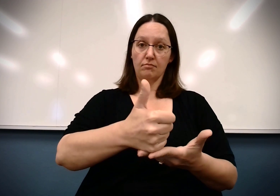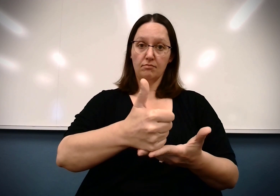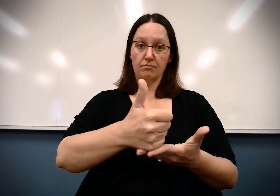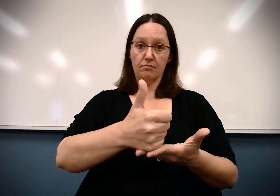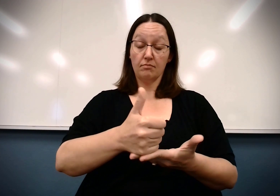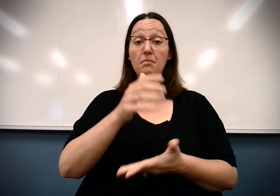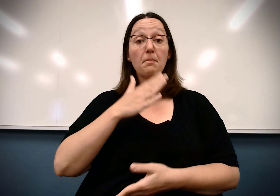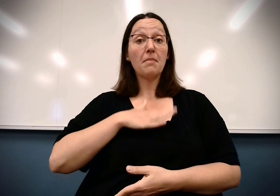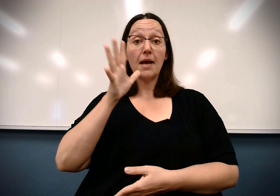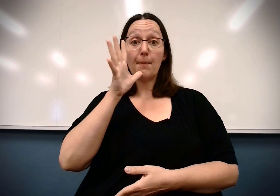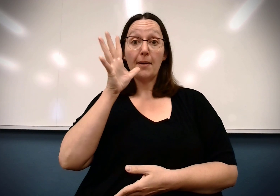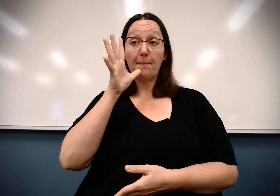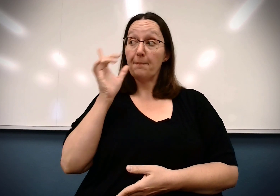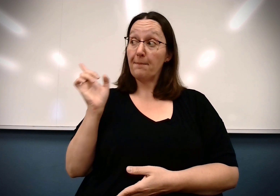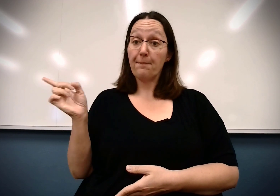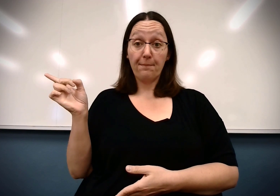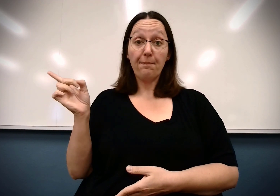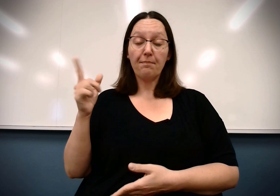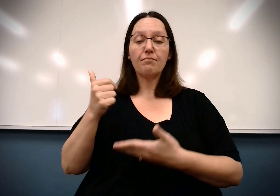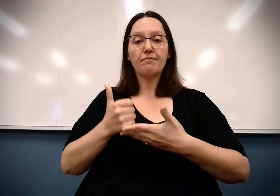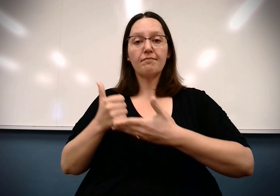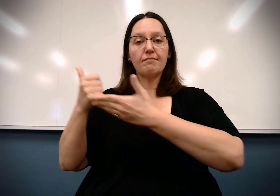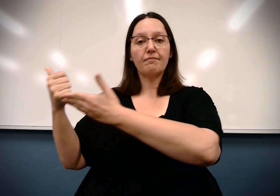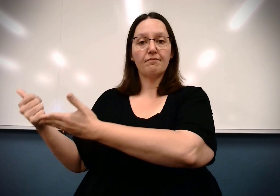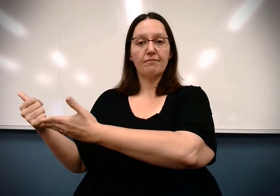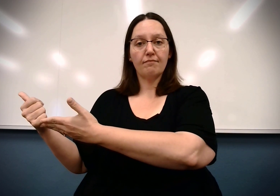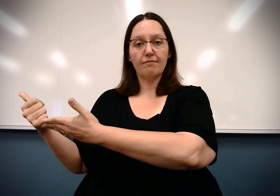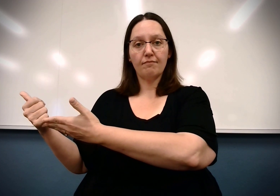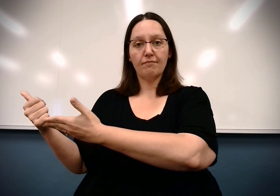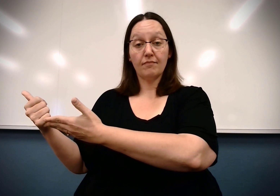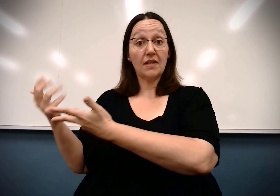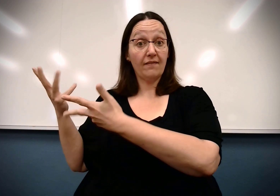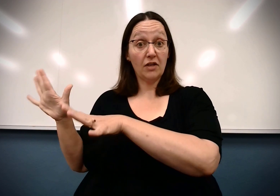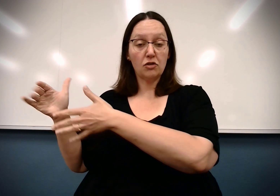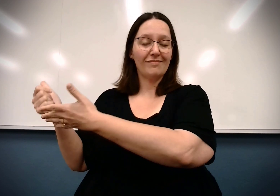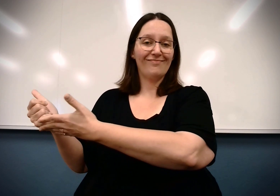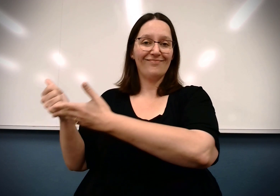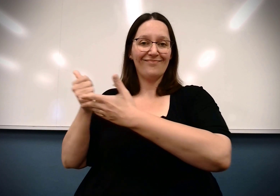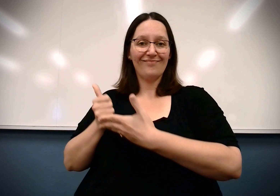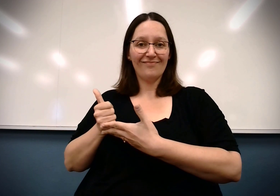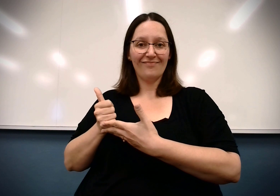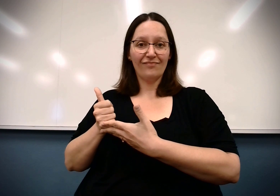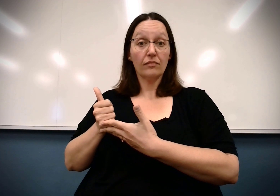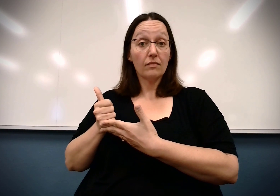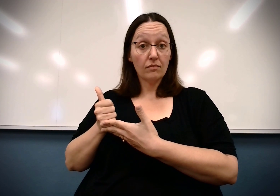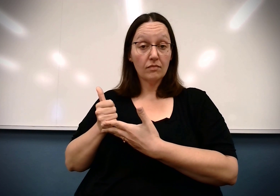me. I help you. My mom, if I set her up on my side, I help her. When she's done, she helps